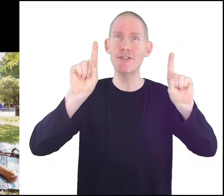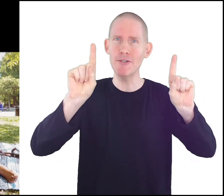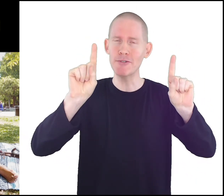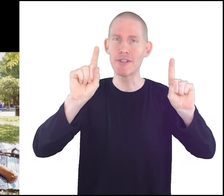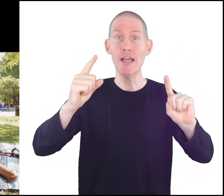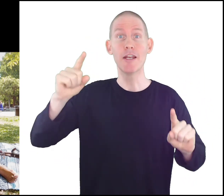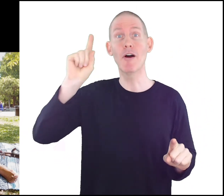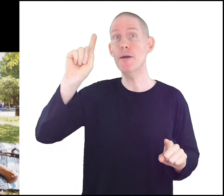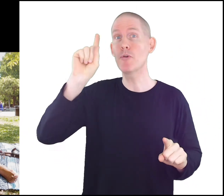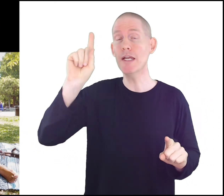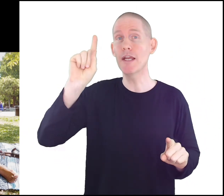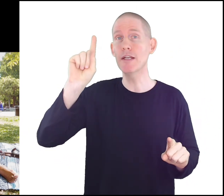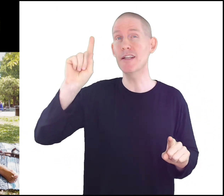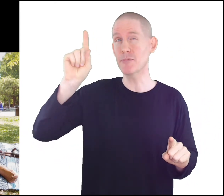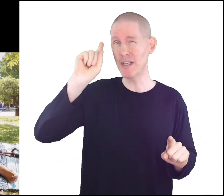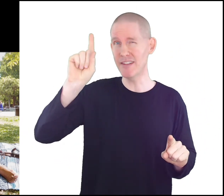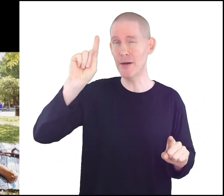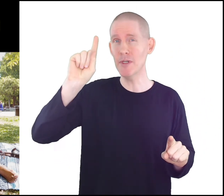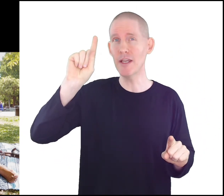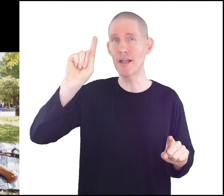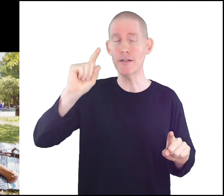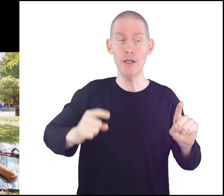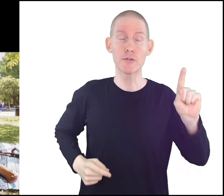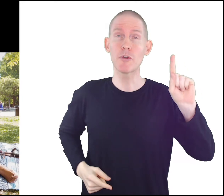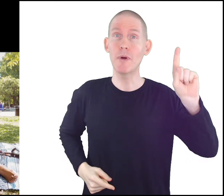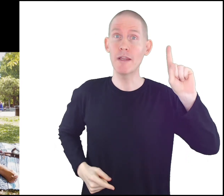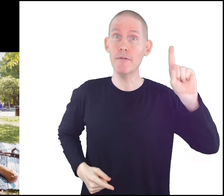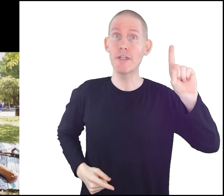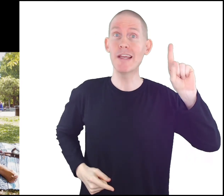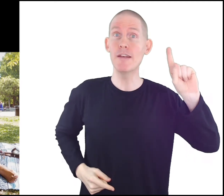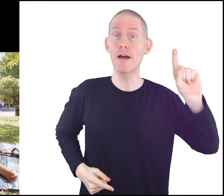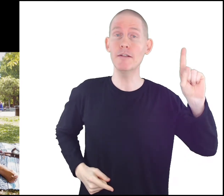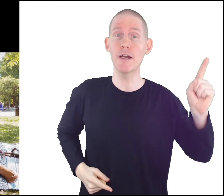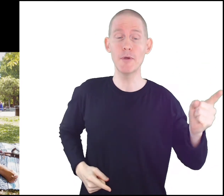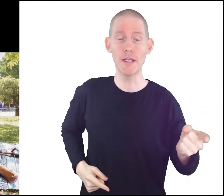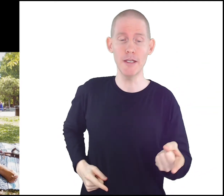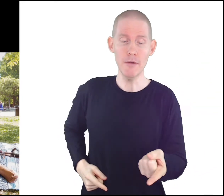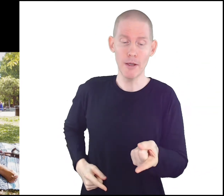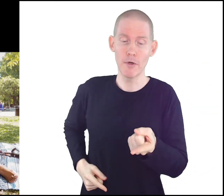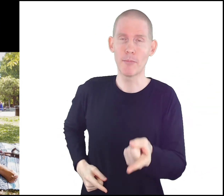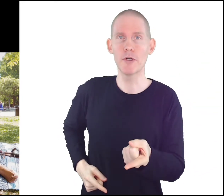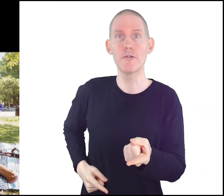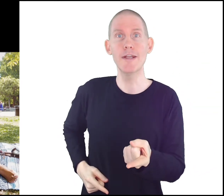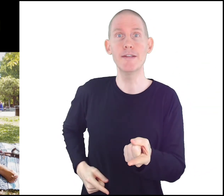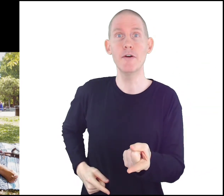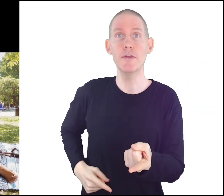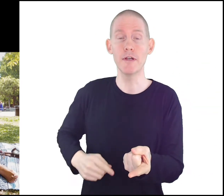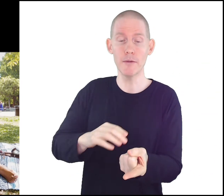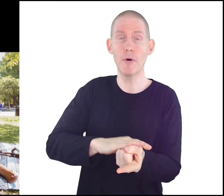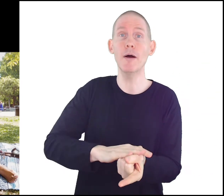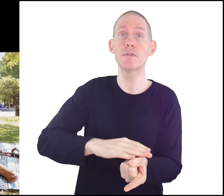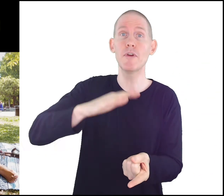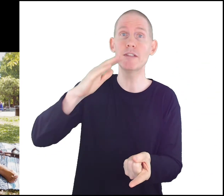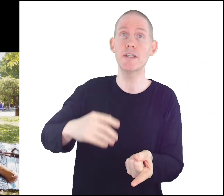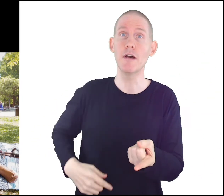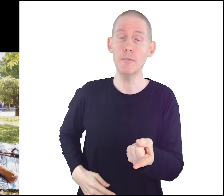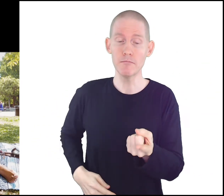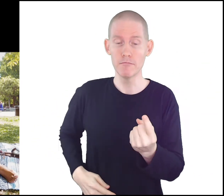use. Now I'm right-handed, that's my dominant hand. So with my left hand, non-dominant hand, I'm going to put it right down there. The palm's facing up,